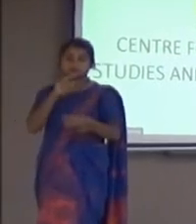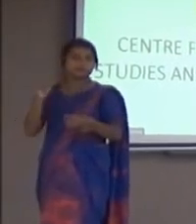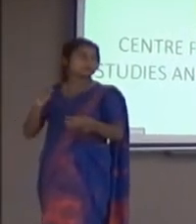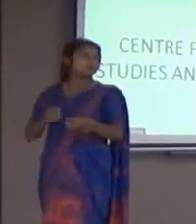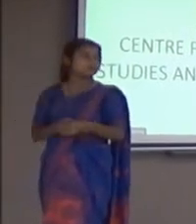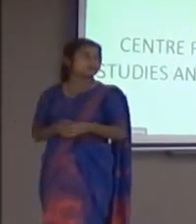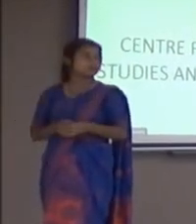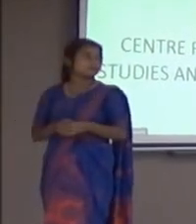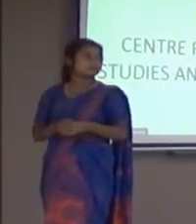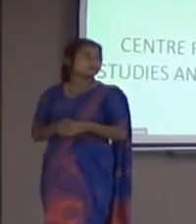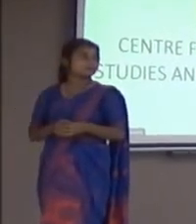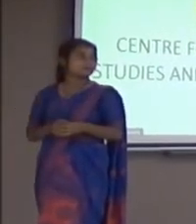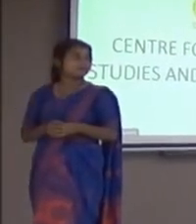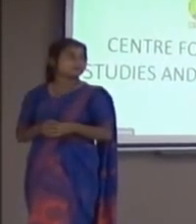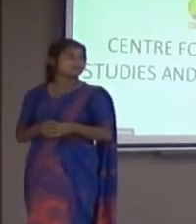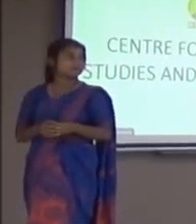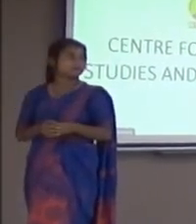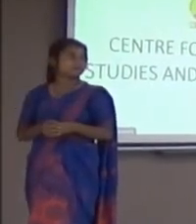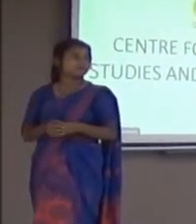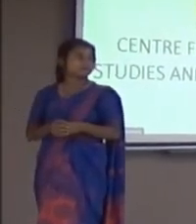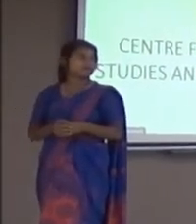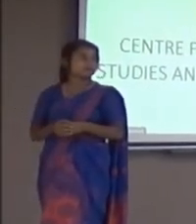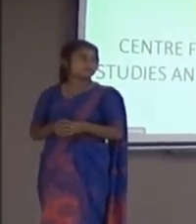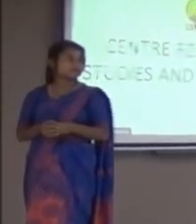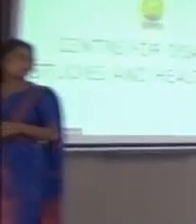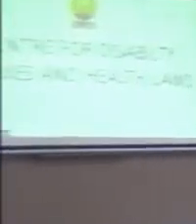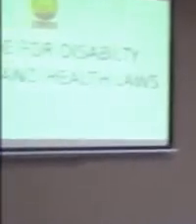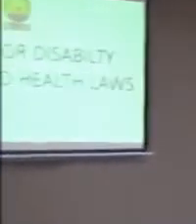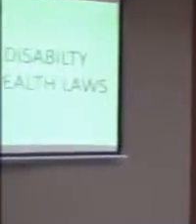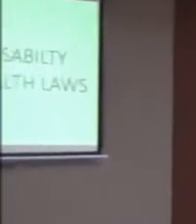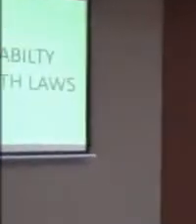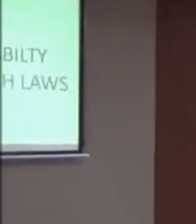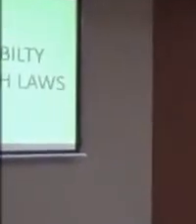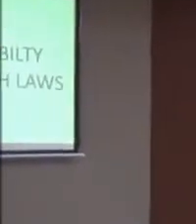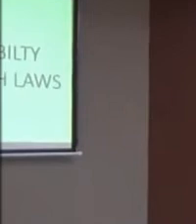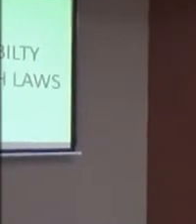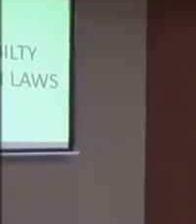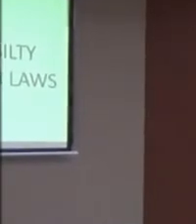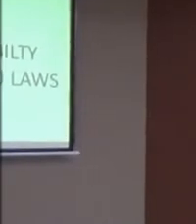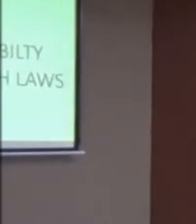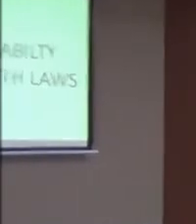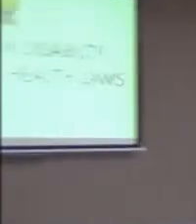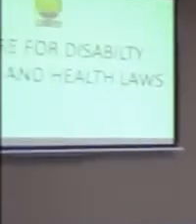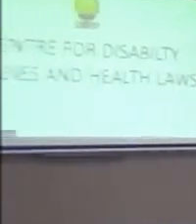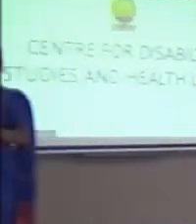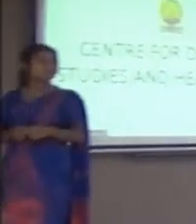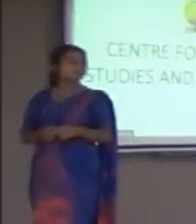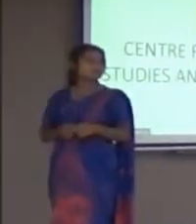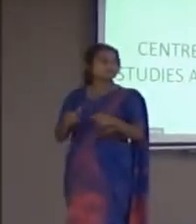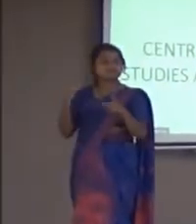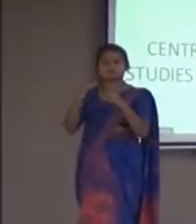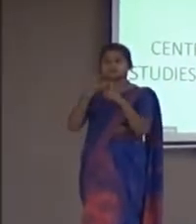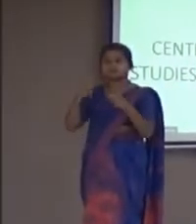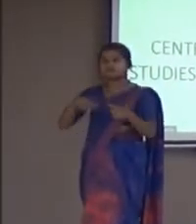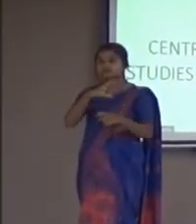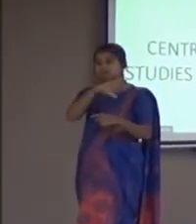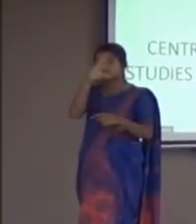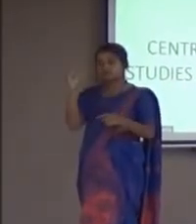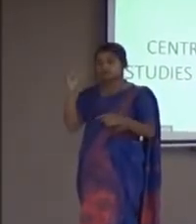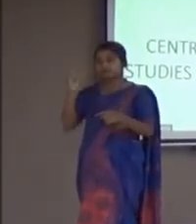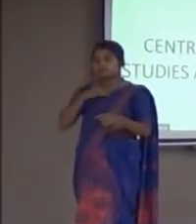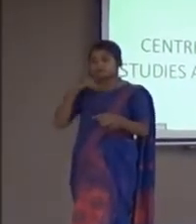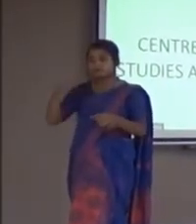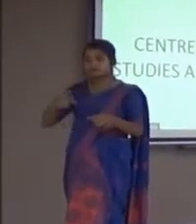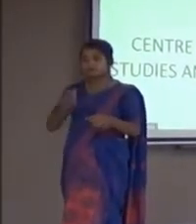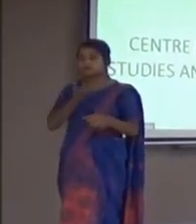of apologies. Moving on, we would now like to felicitate the dignitaries for this evening. I would